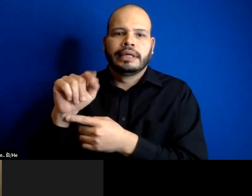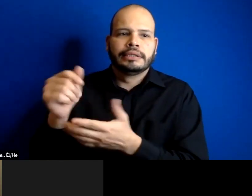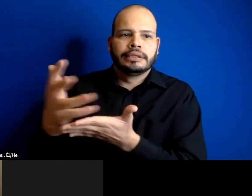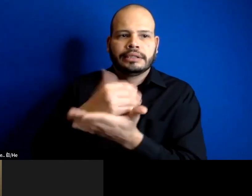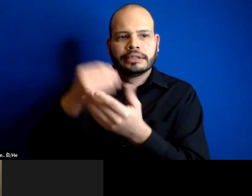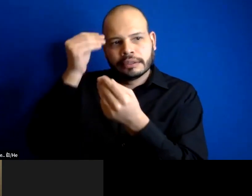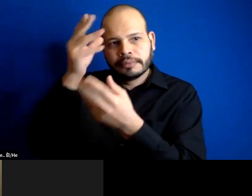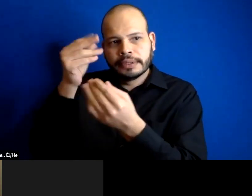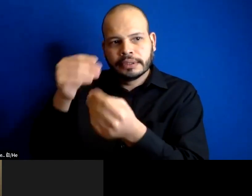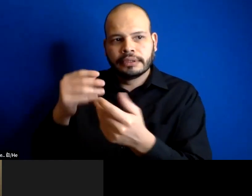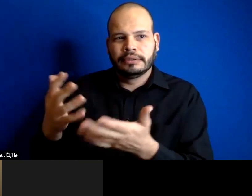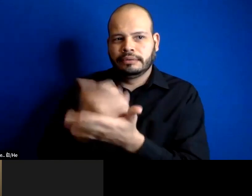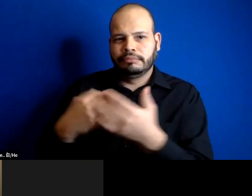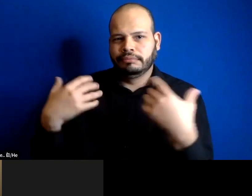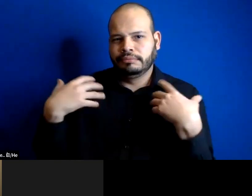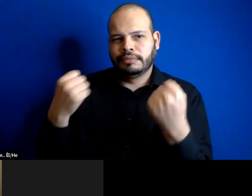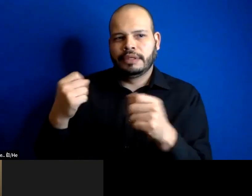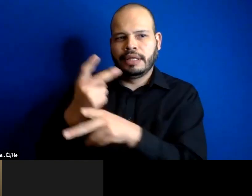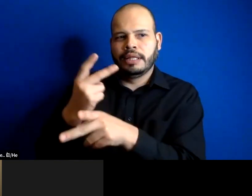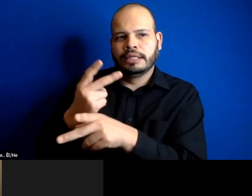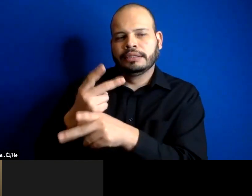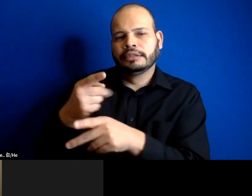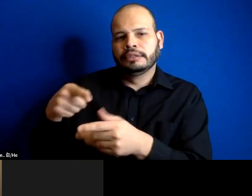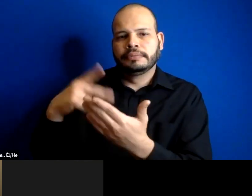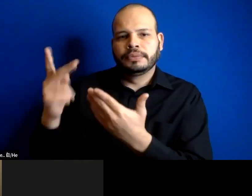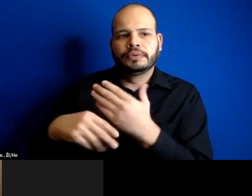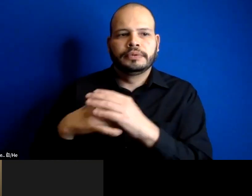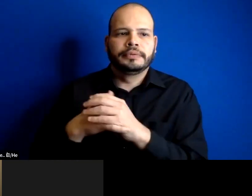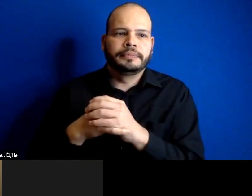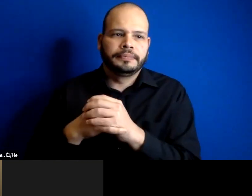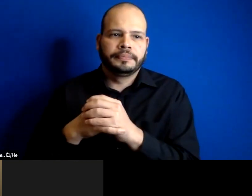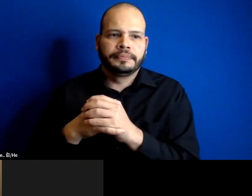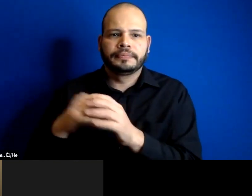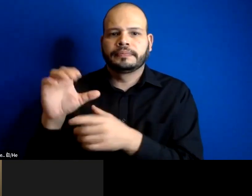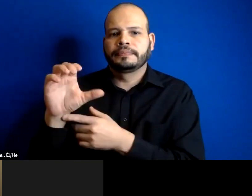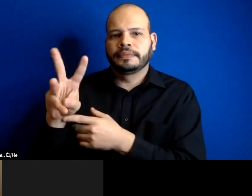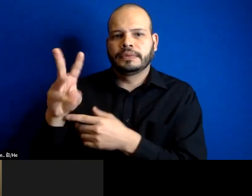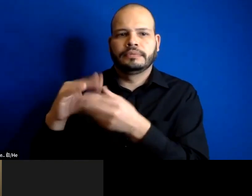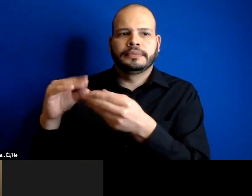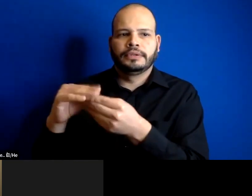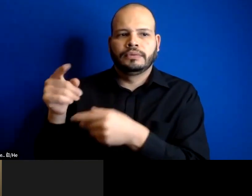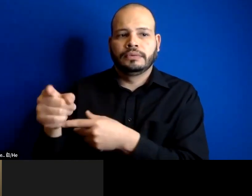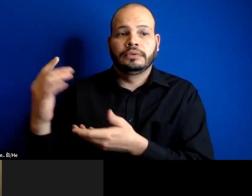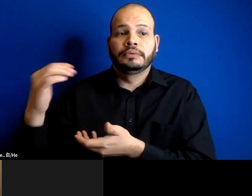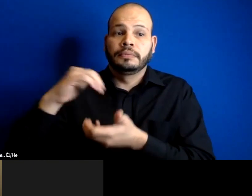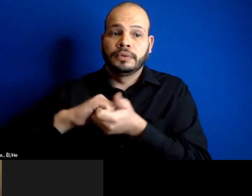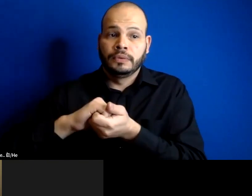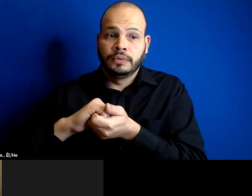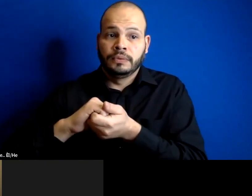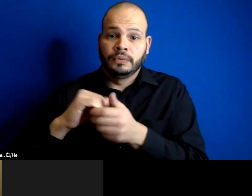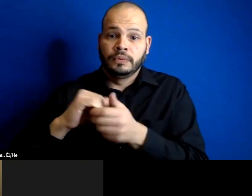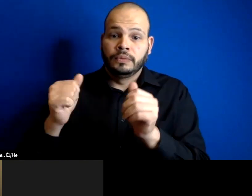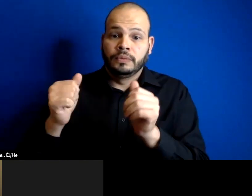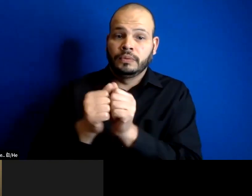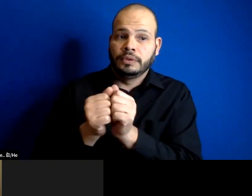projects. And then she also mentioned that in partnership with the Executive Office of Health and Human